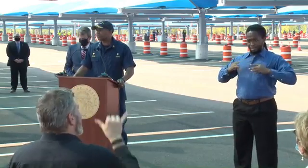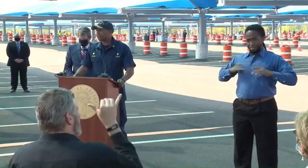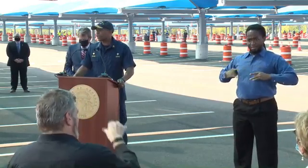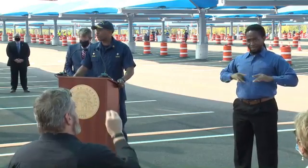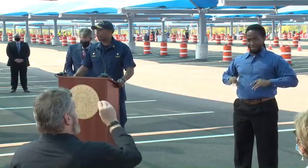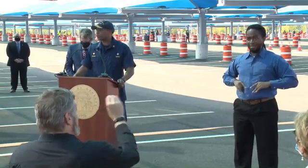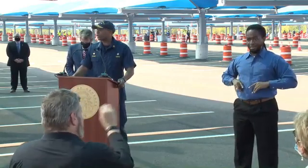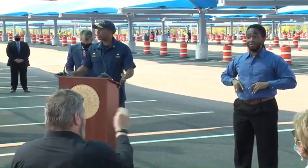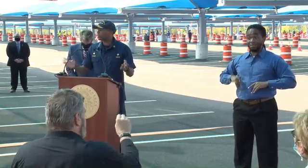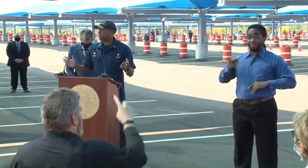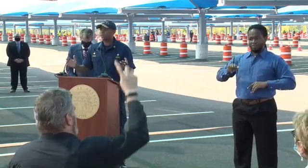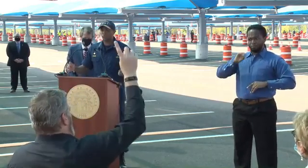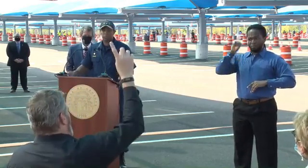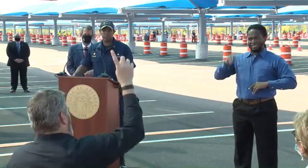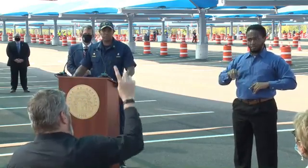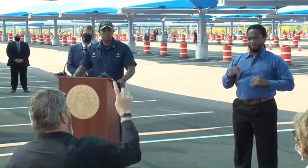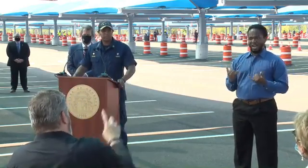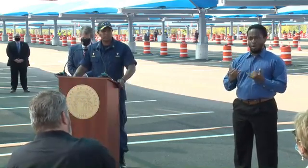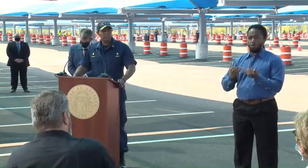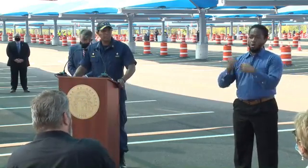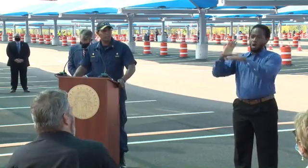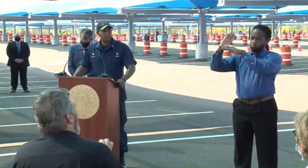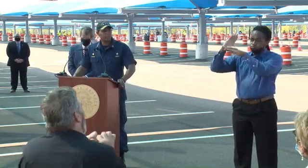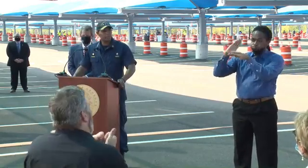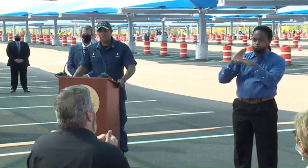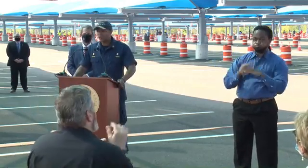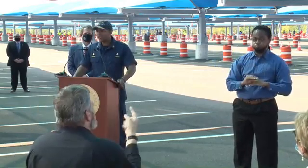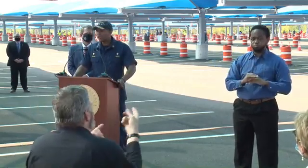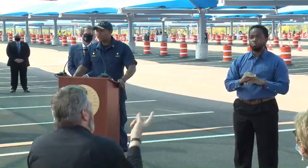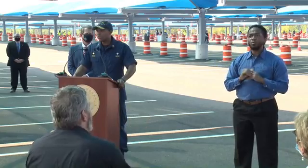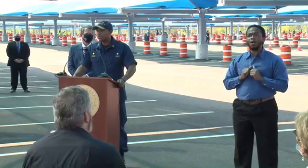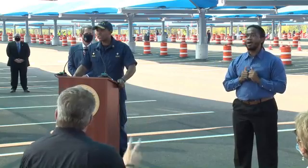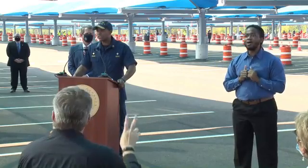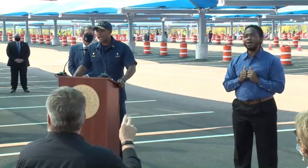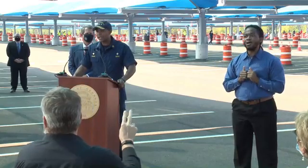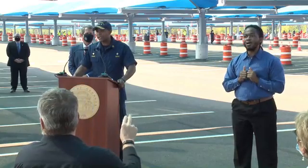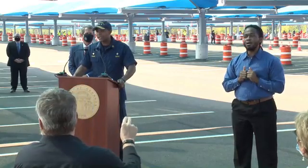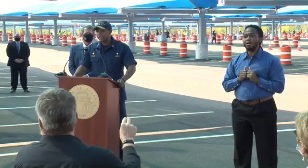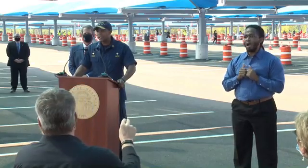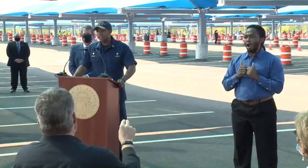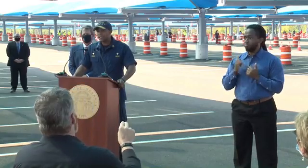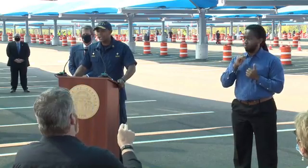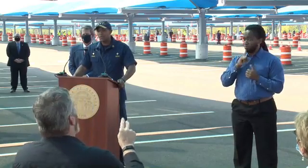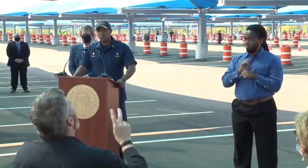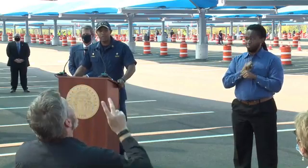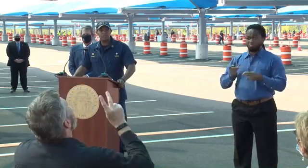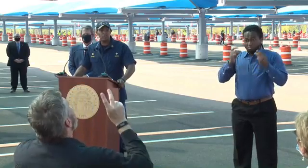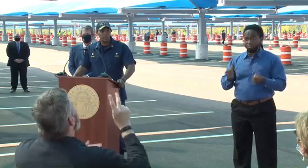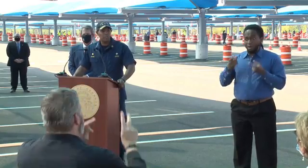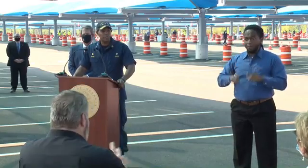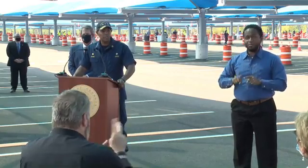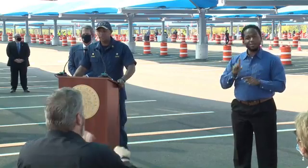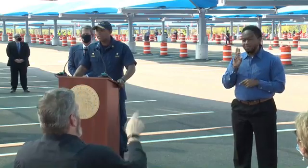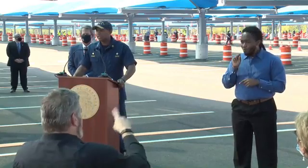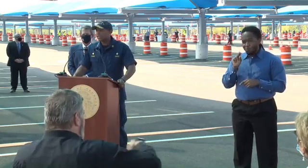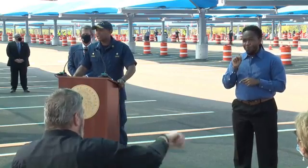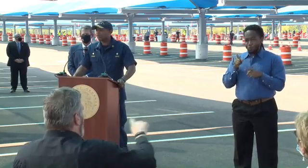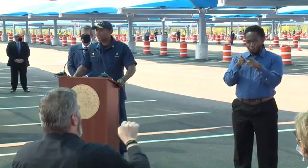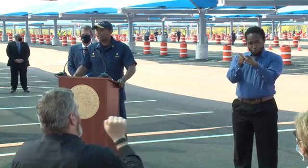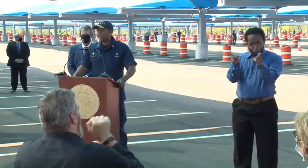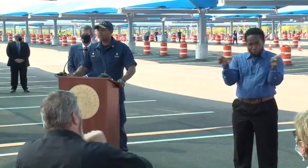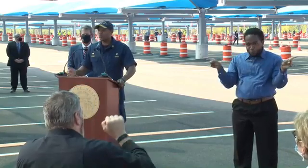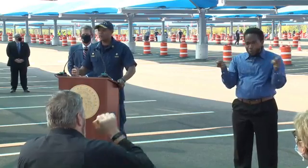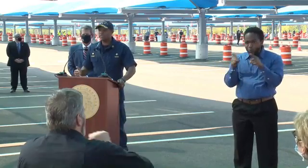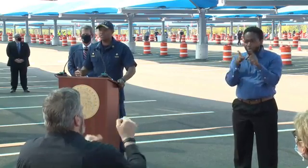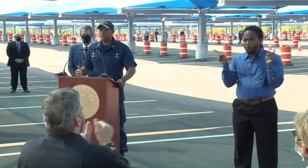it's due to the great work of the people of Georgia. It's due to the people who decided that they want to reopen, and